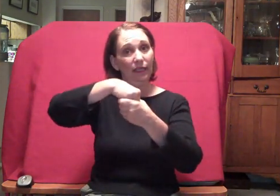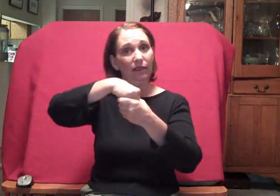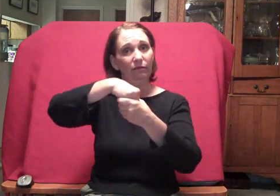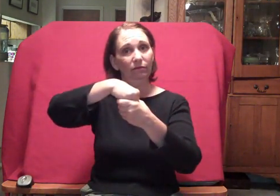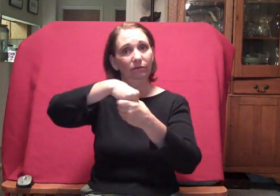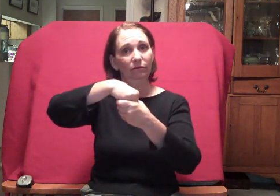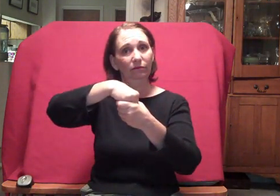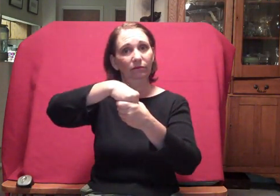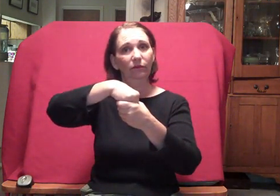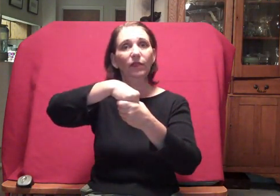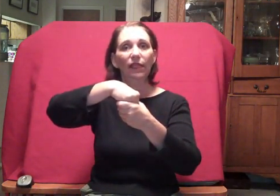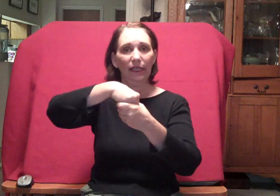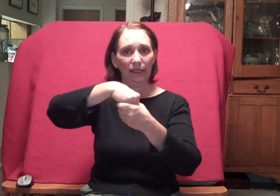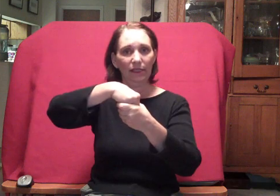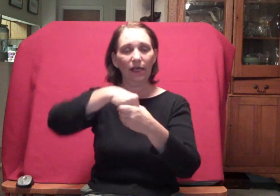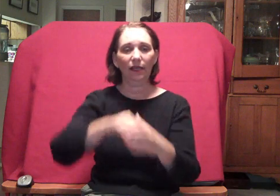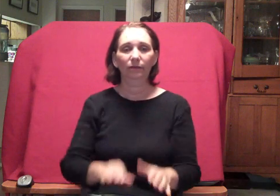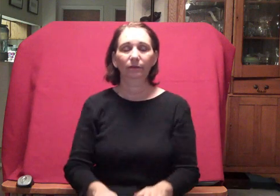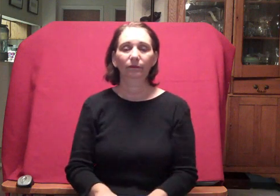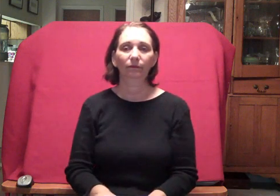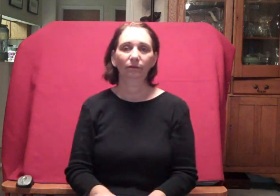In, inside.